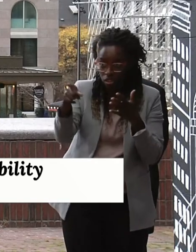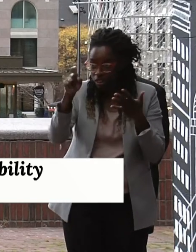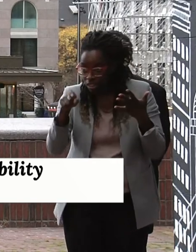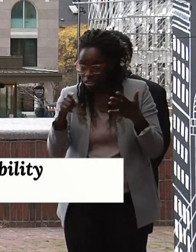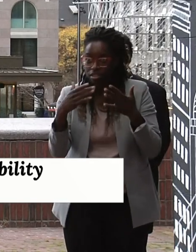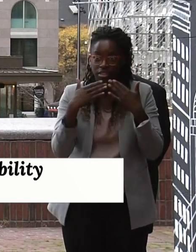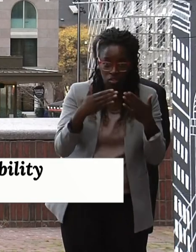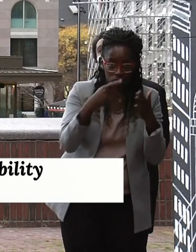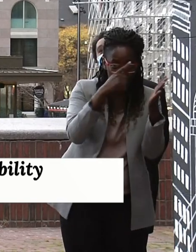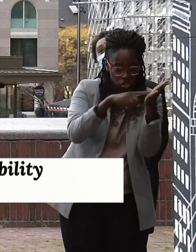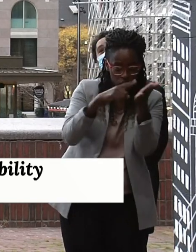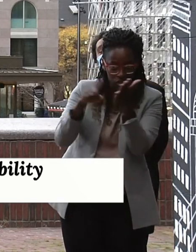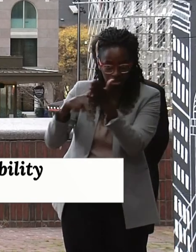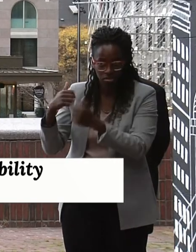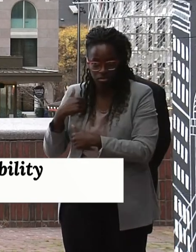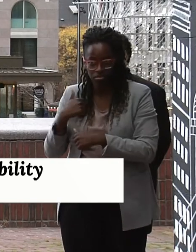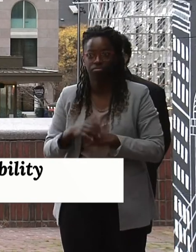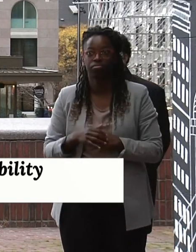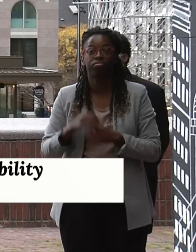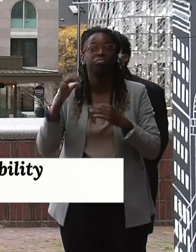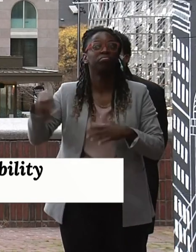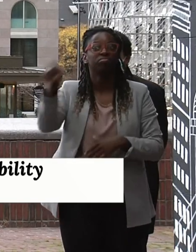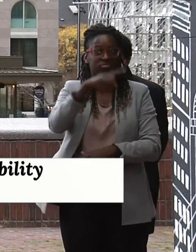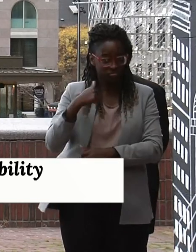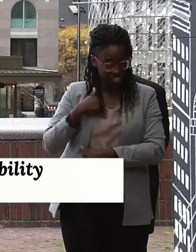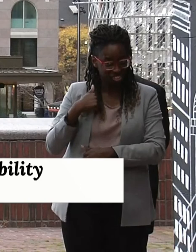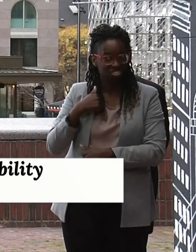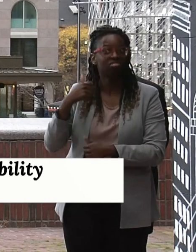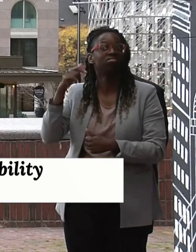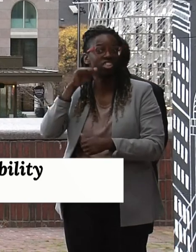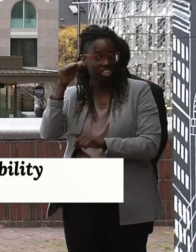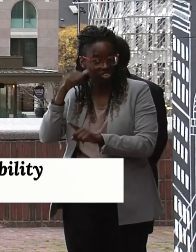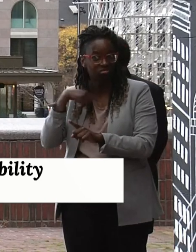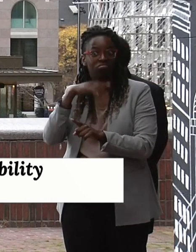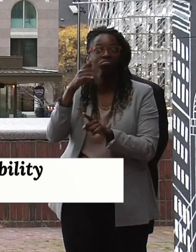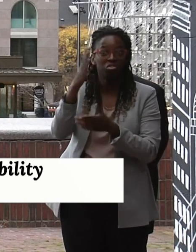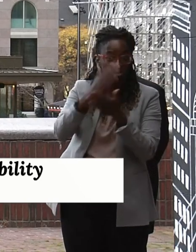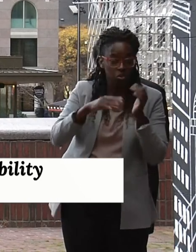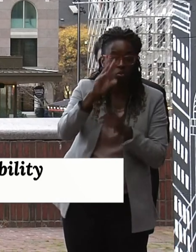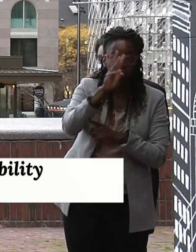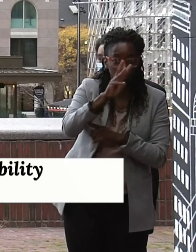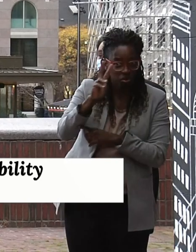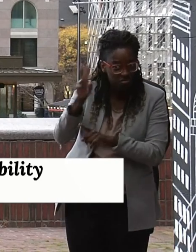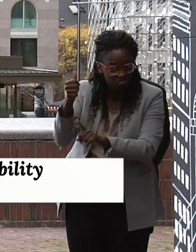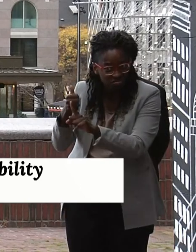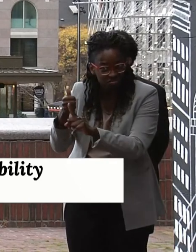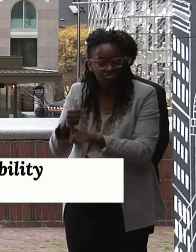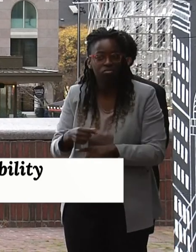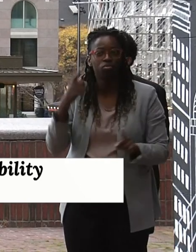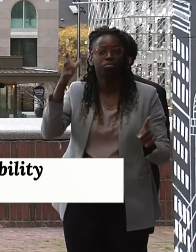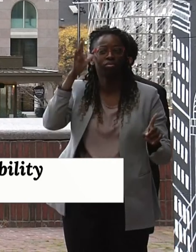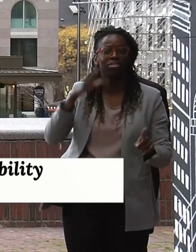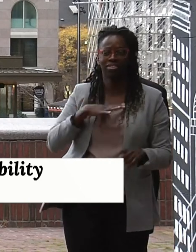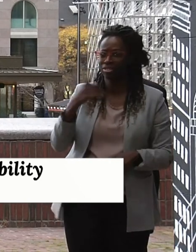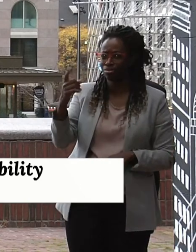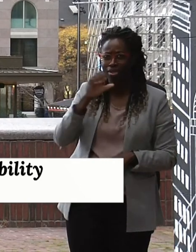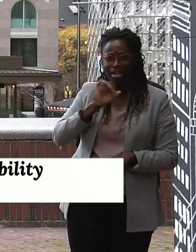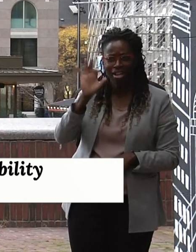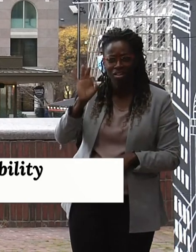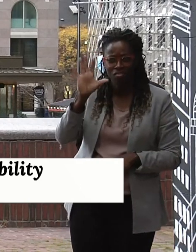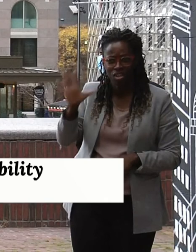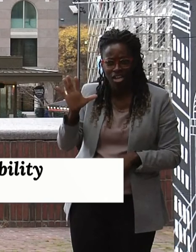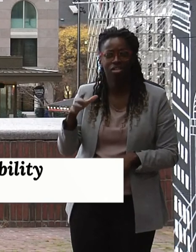talk to a bunch of veterans on the phone, some World War II. One guy was 95 years old. He told me he was 95 years old. He watches me on the news every